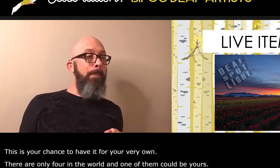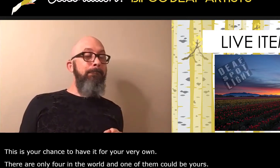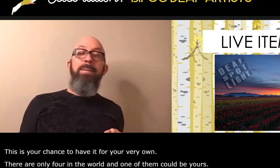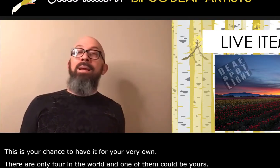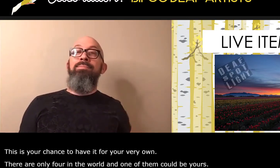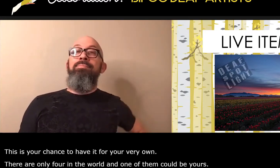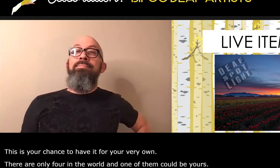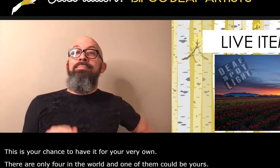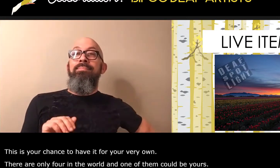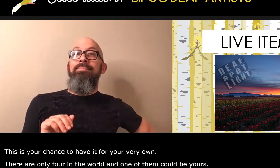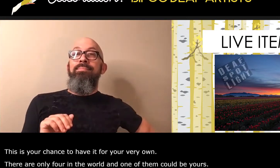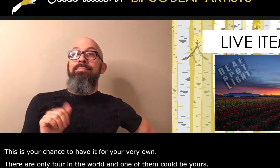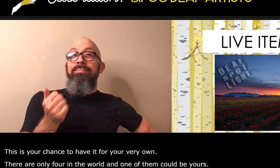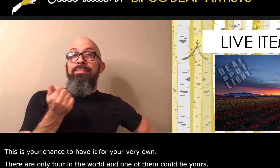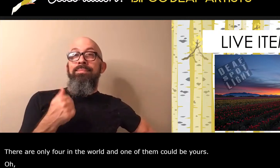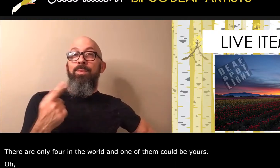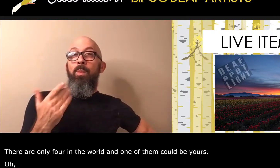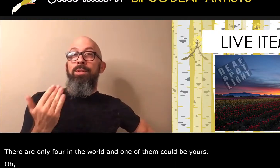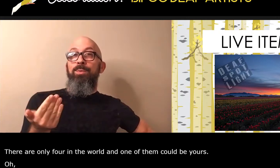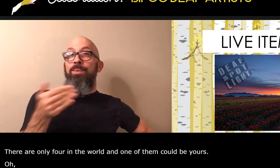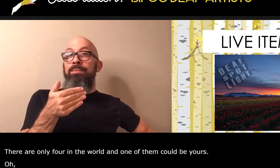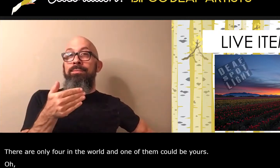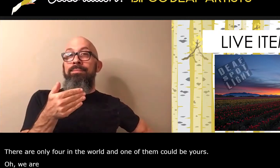We're up to 302.